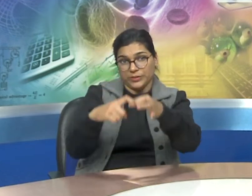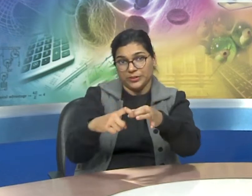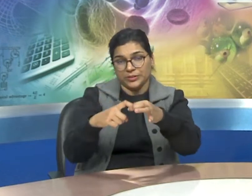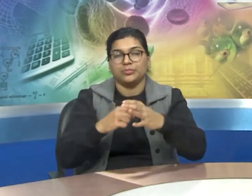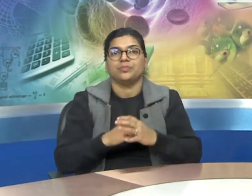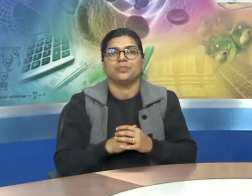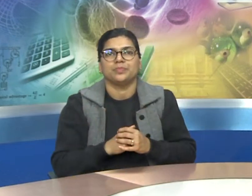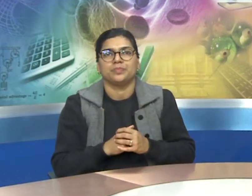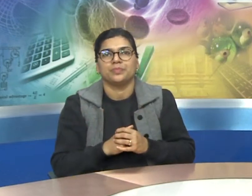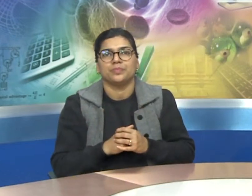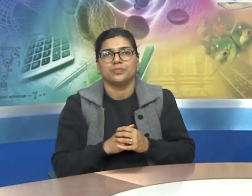Question 7.